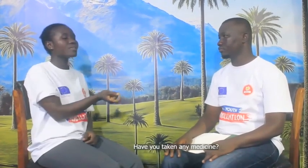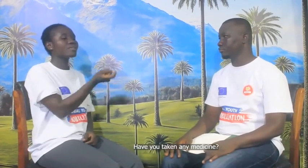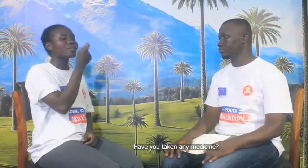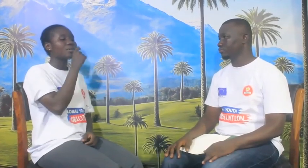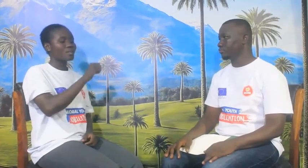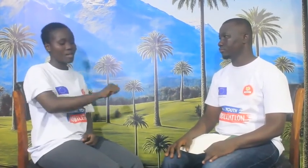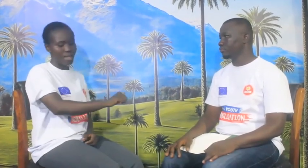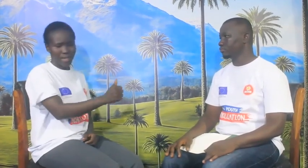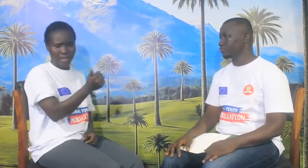medicine?